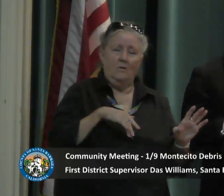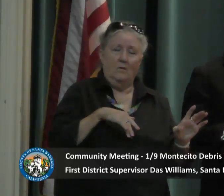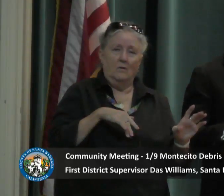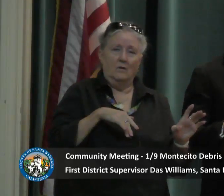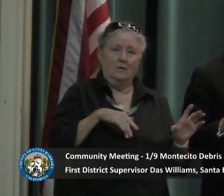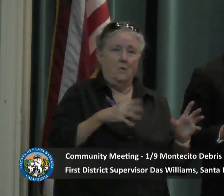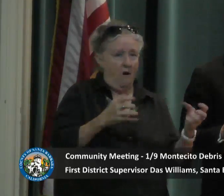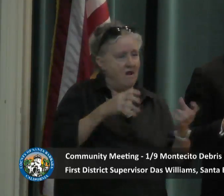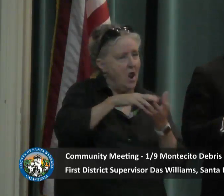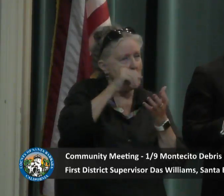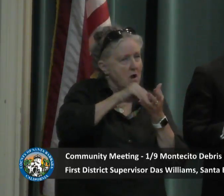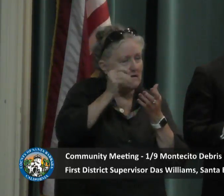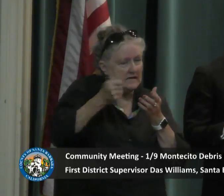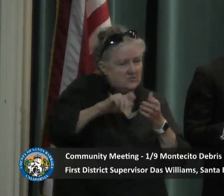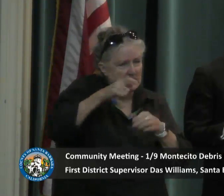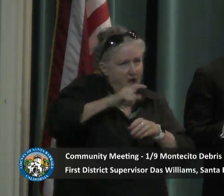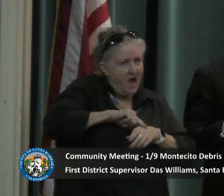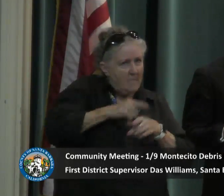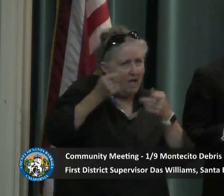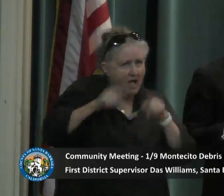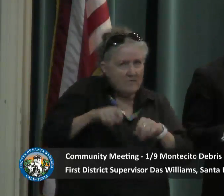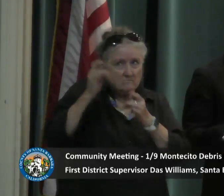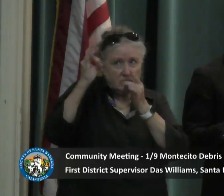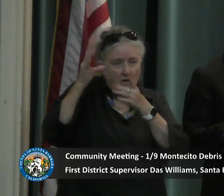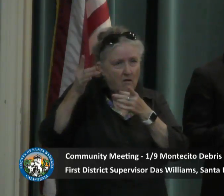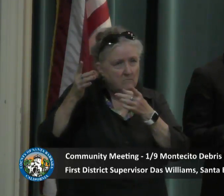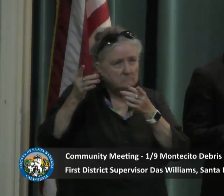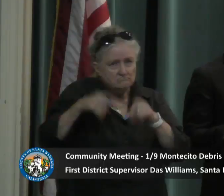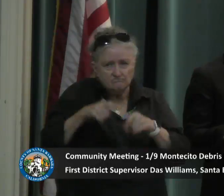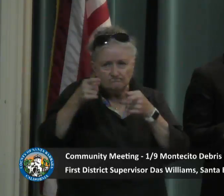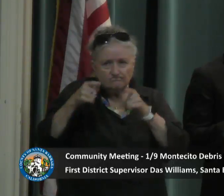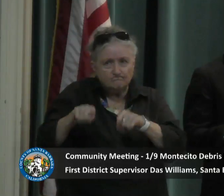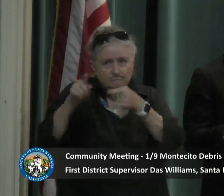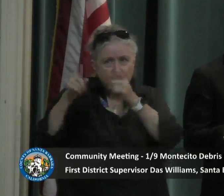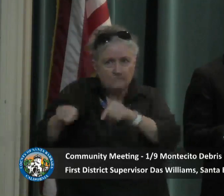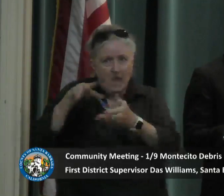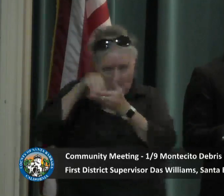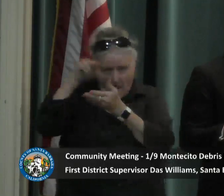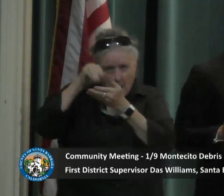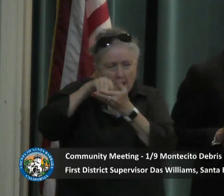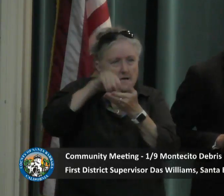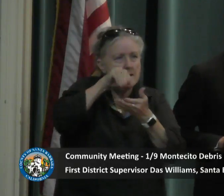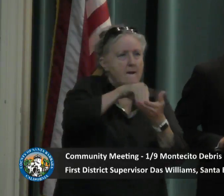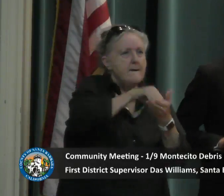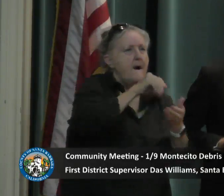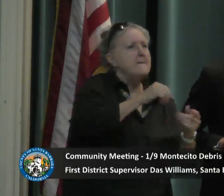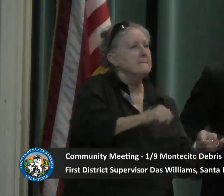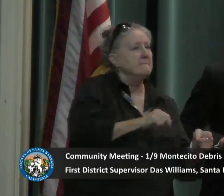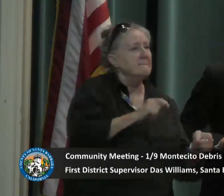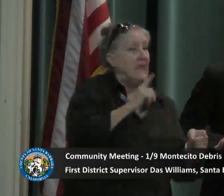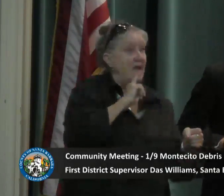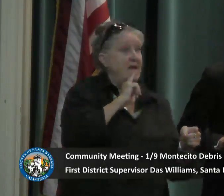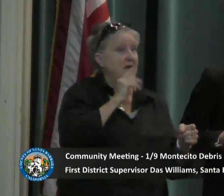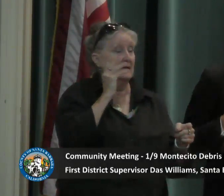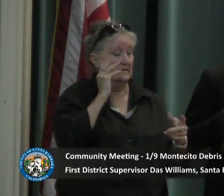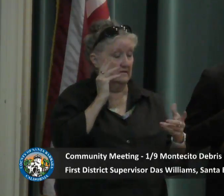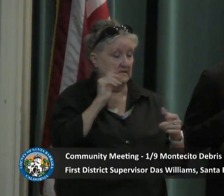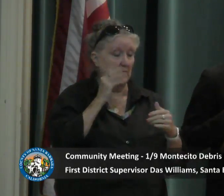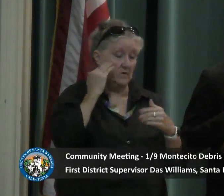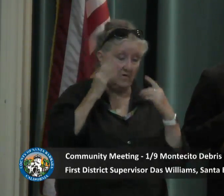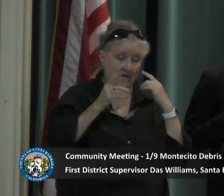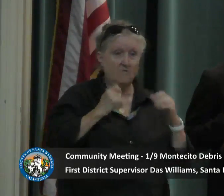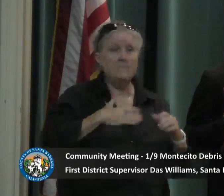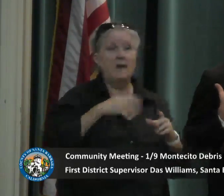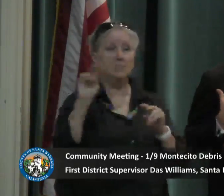want to learn from each one of these events that we've been through. And we know that even though